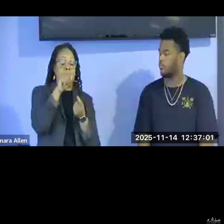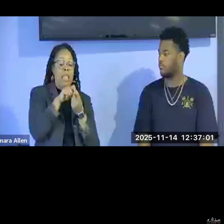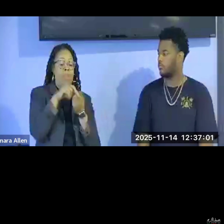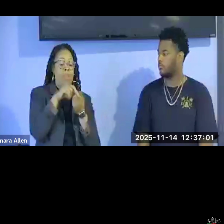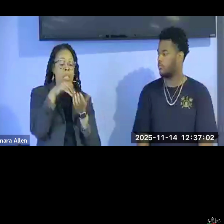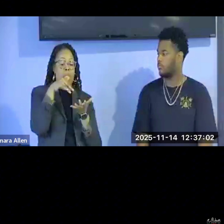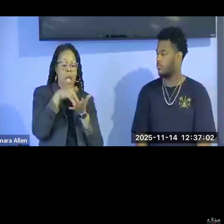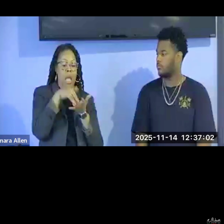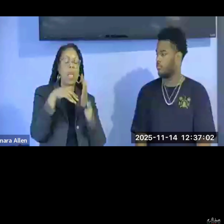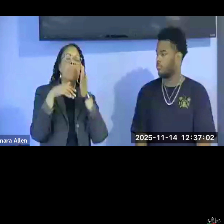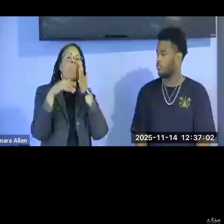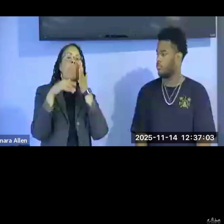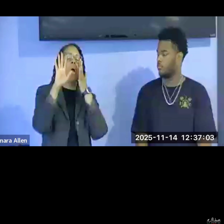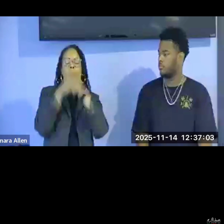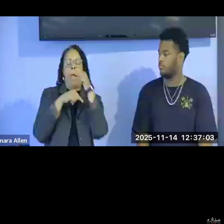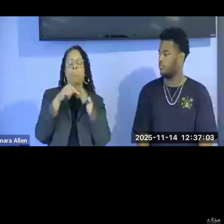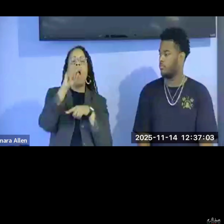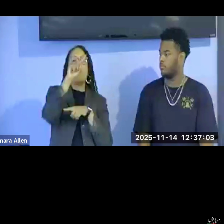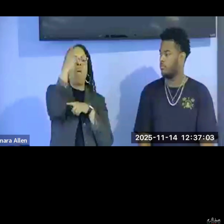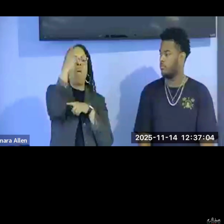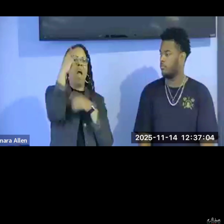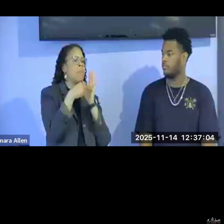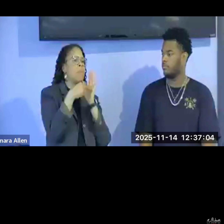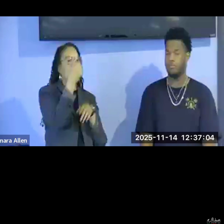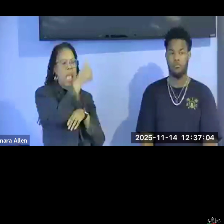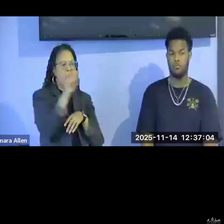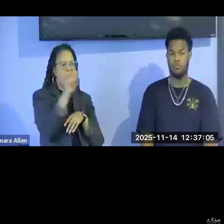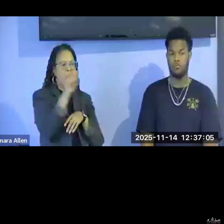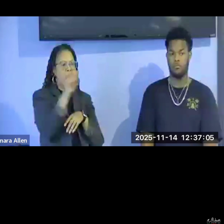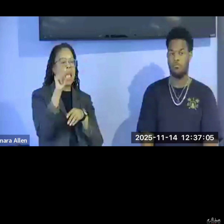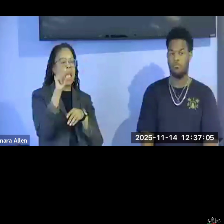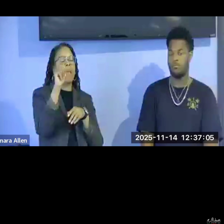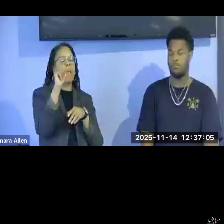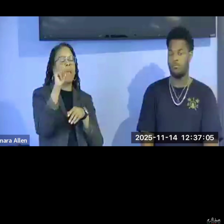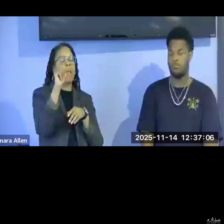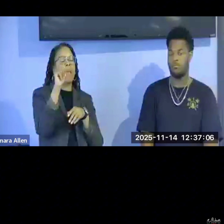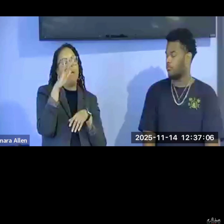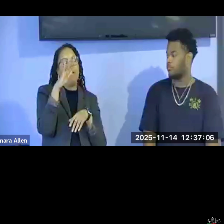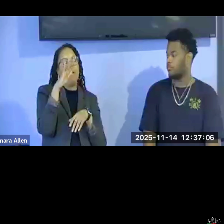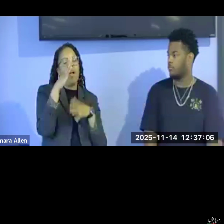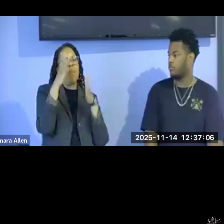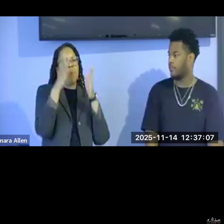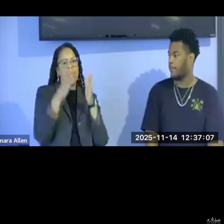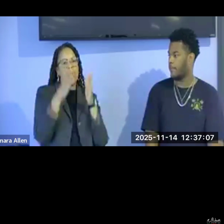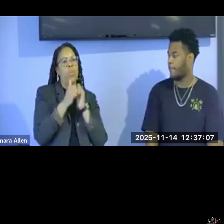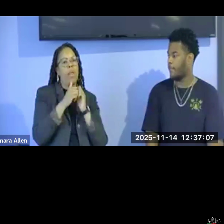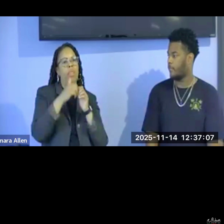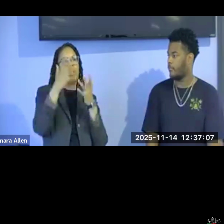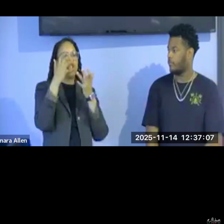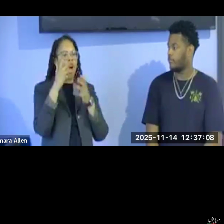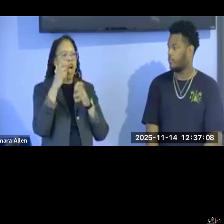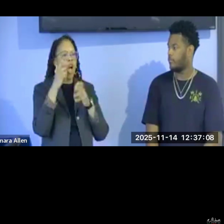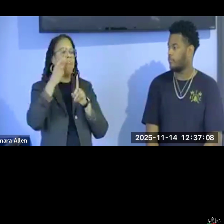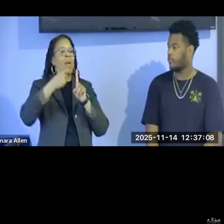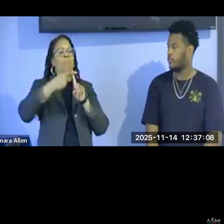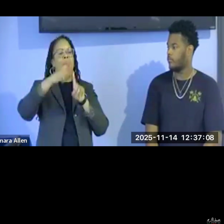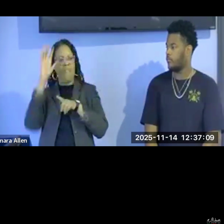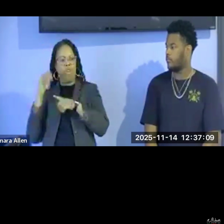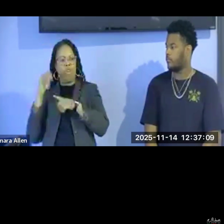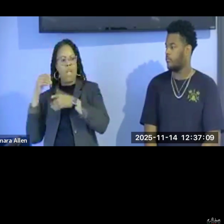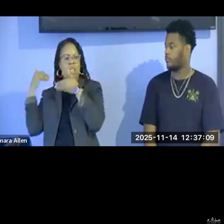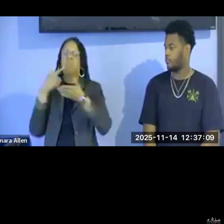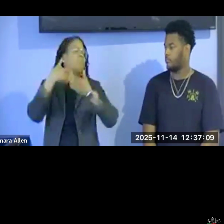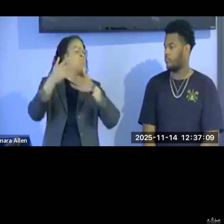Americans. Can you share more about that? Sure. So when I refer to someone as